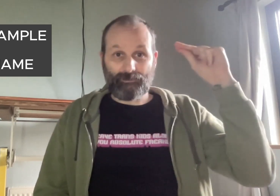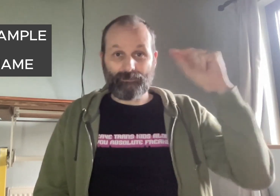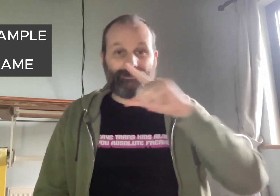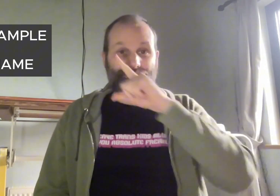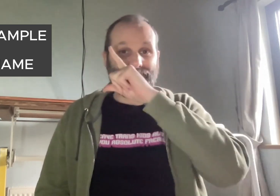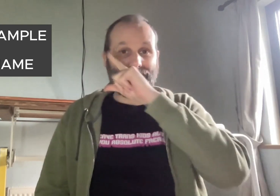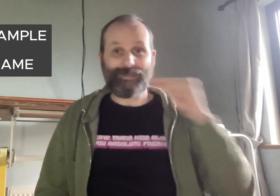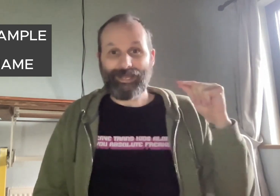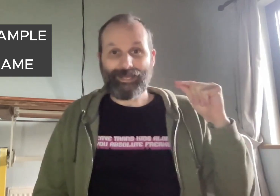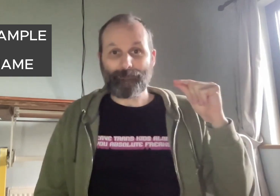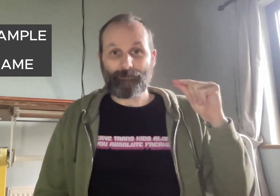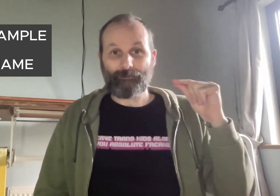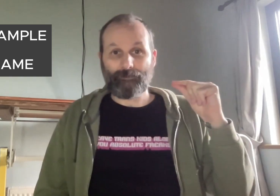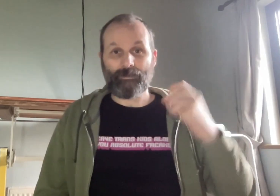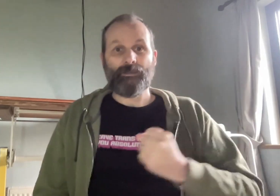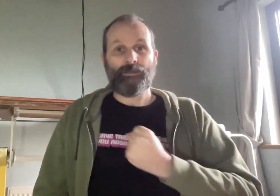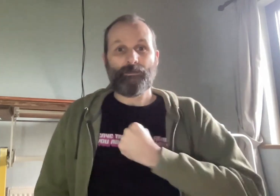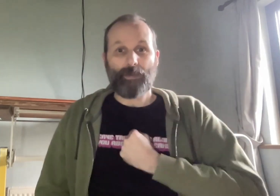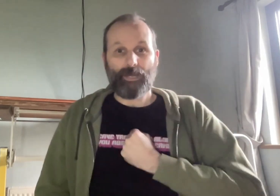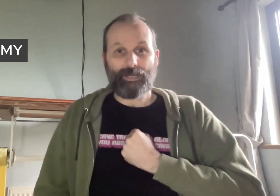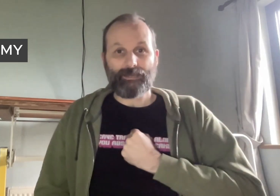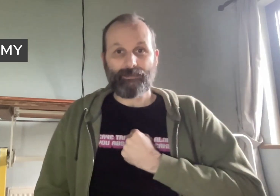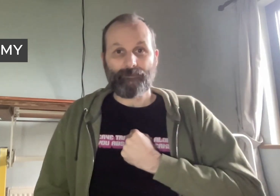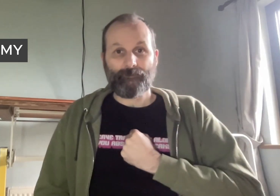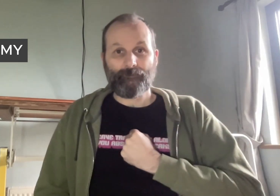example, name, my,